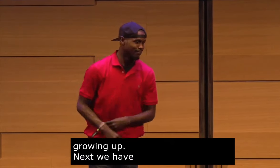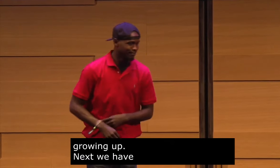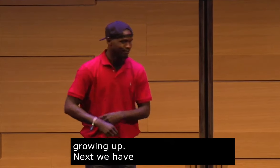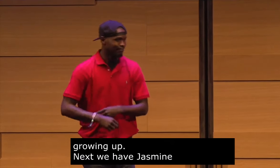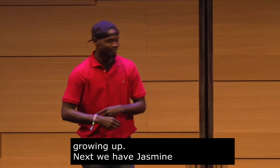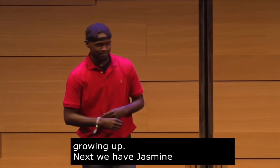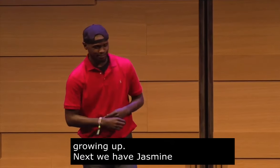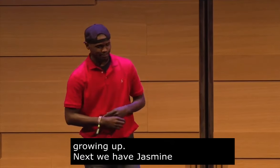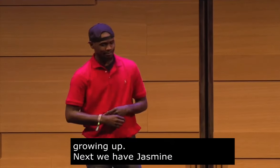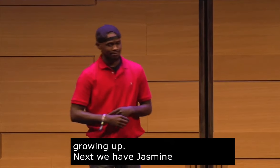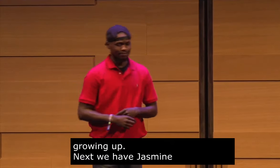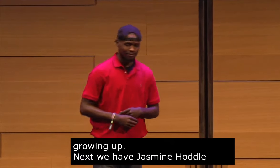Jasmine Hoddle.